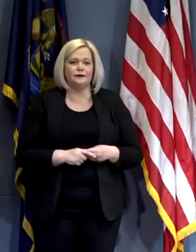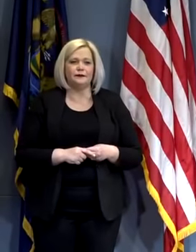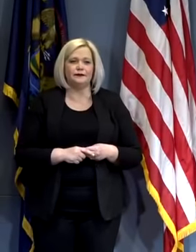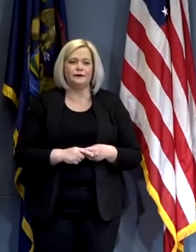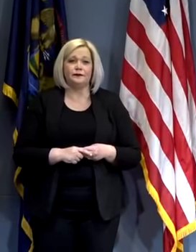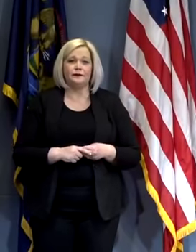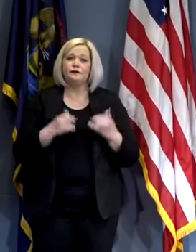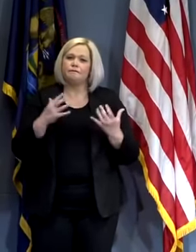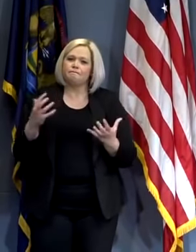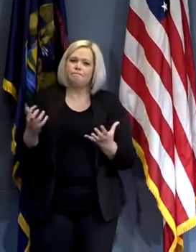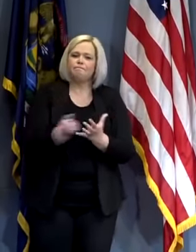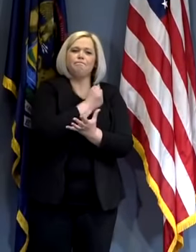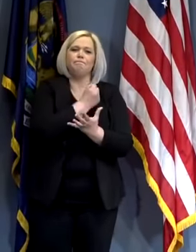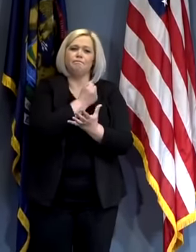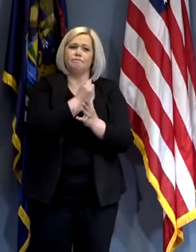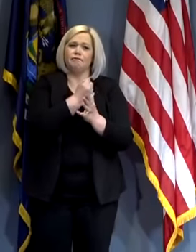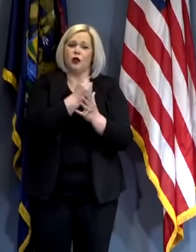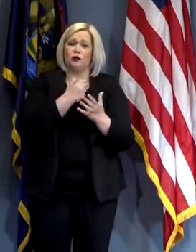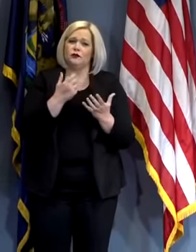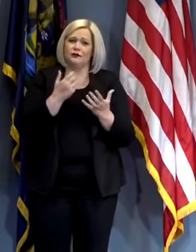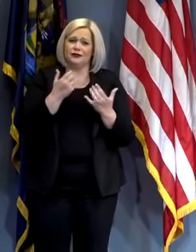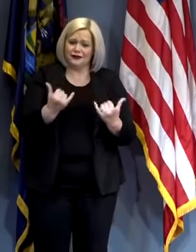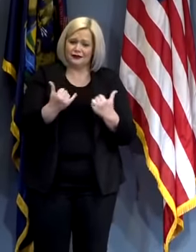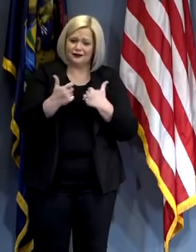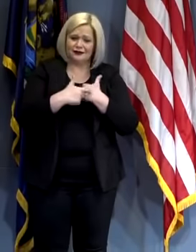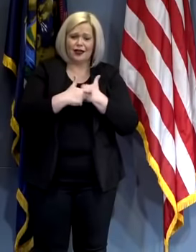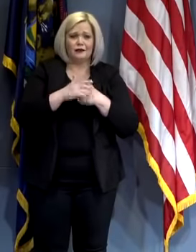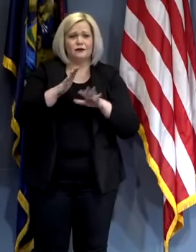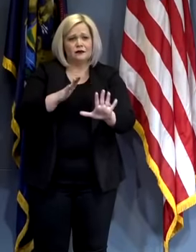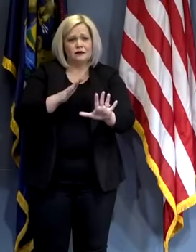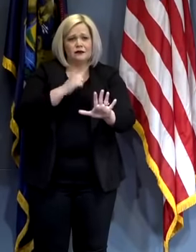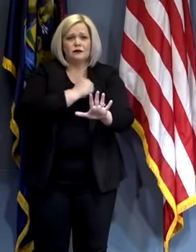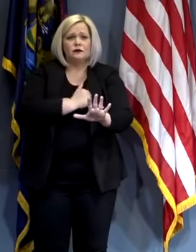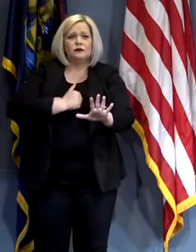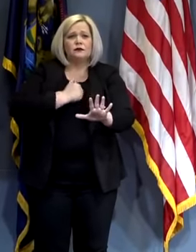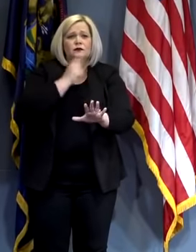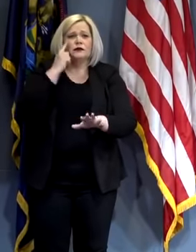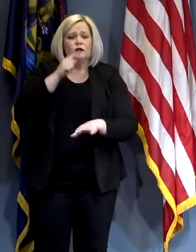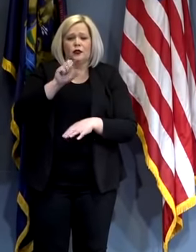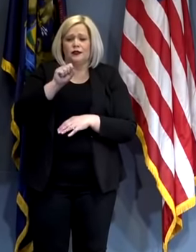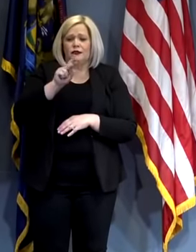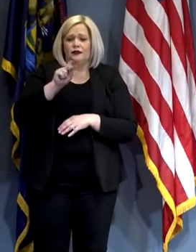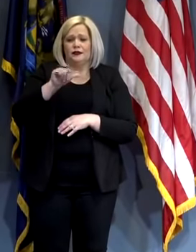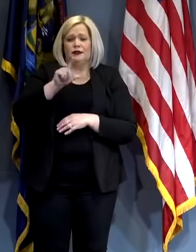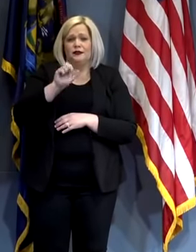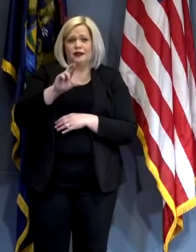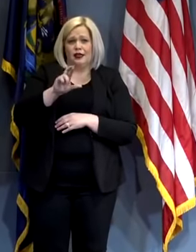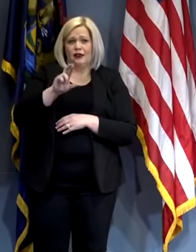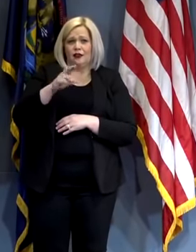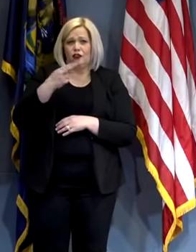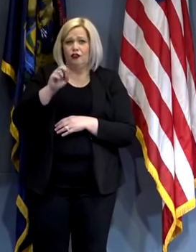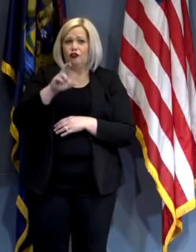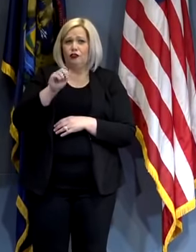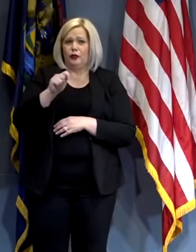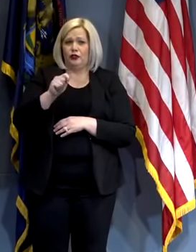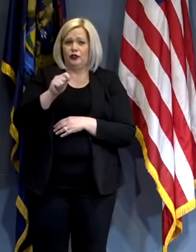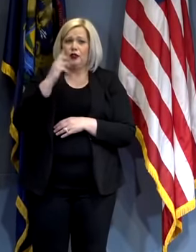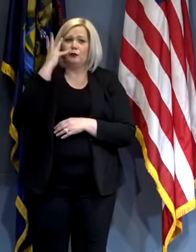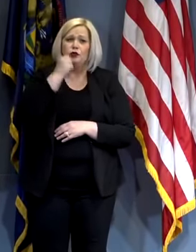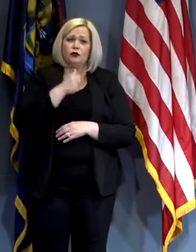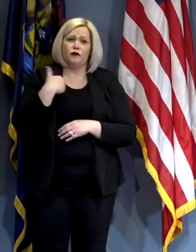I wanted to take this time to give my condolences to the family of Skylar Herbert, a five-year-old, beautiful little girl who lost her battle